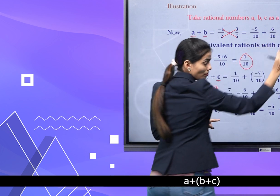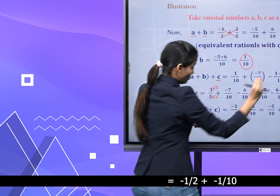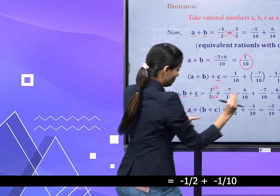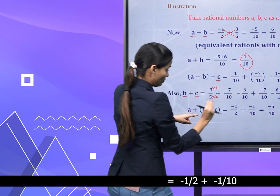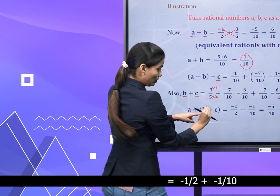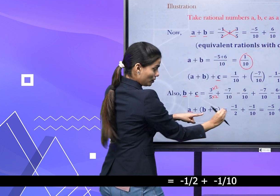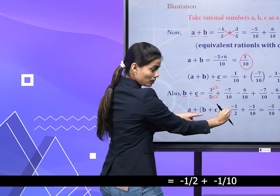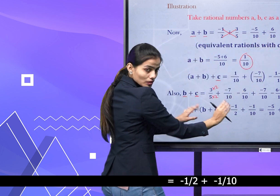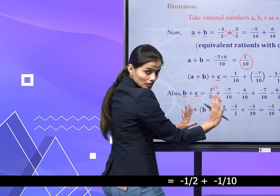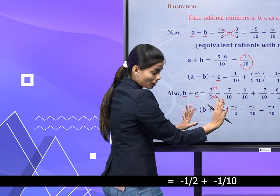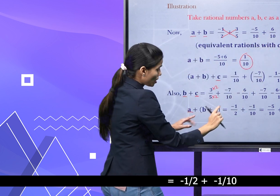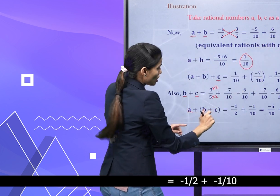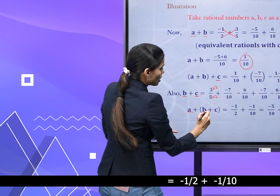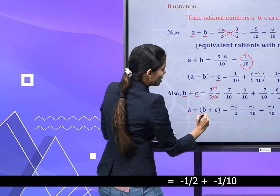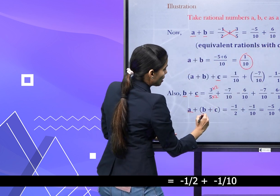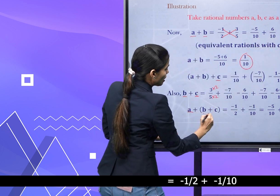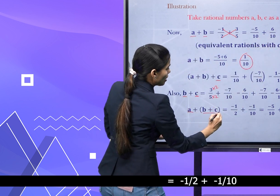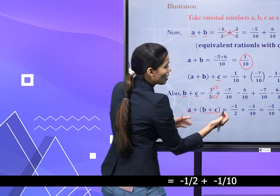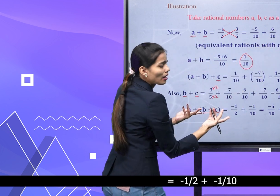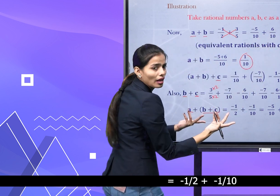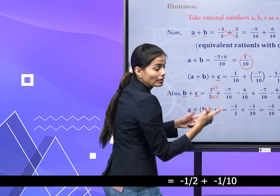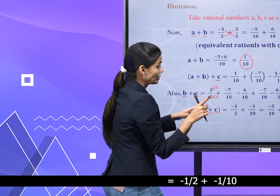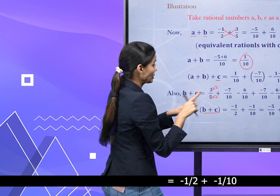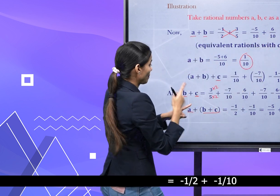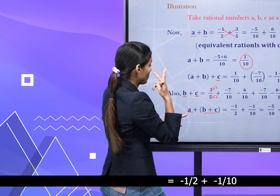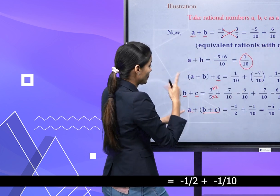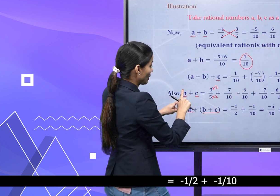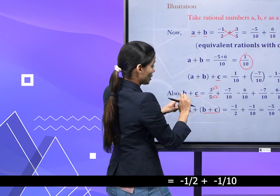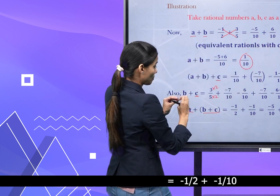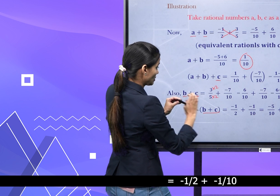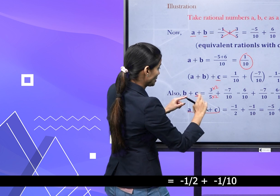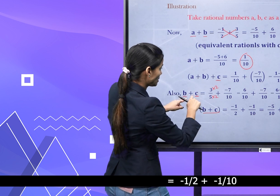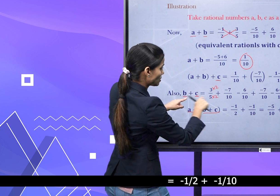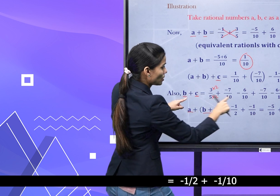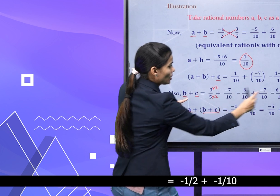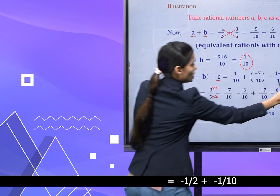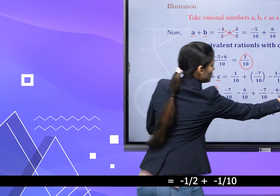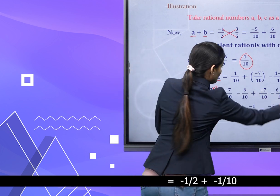is equal to minus 1 by 2 plus minus 1 by 10